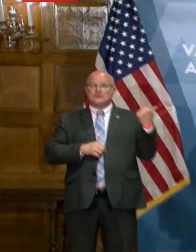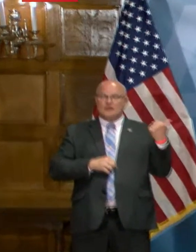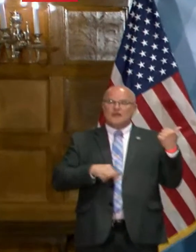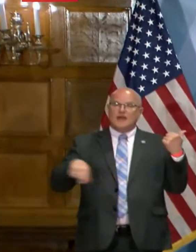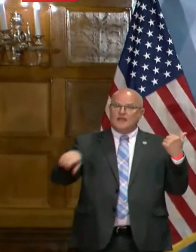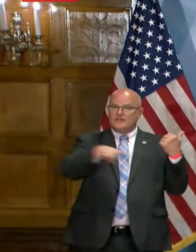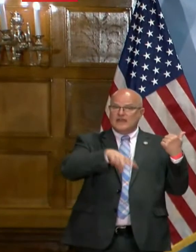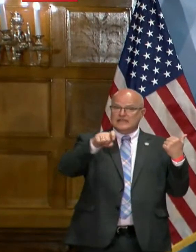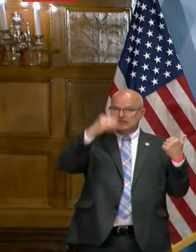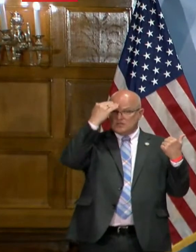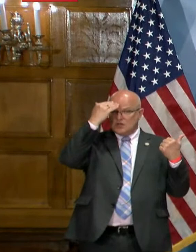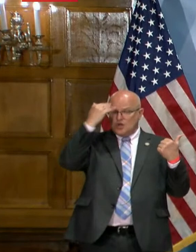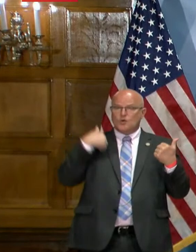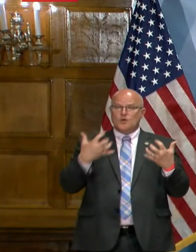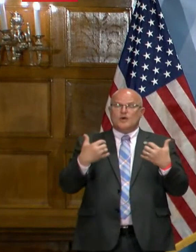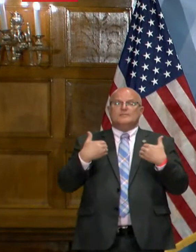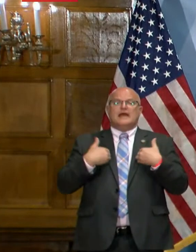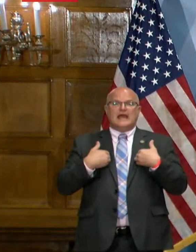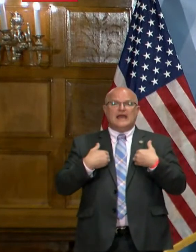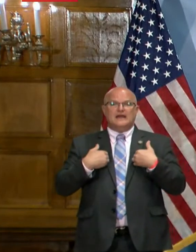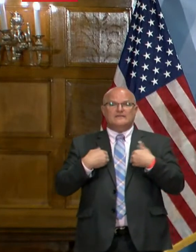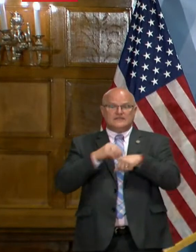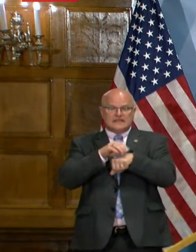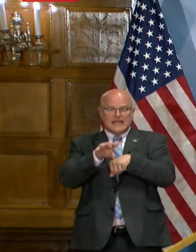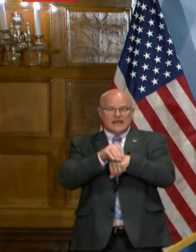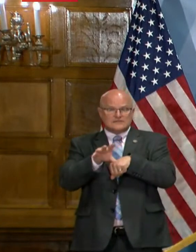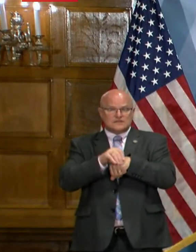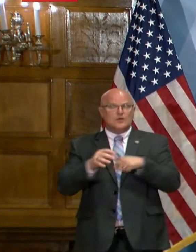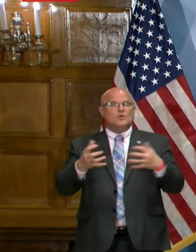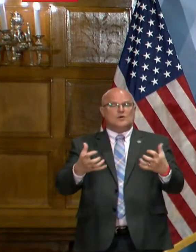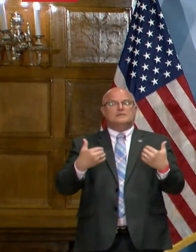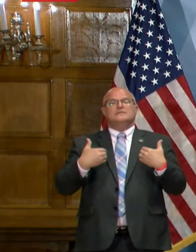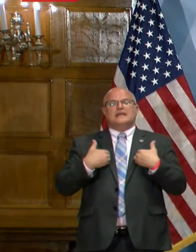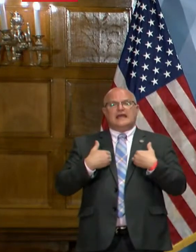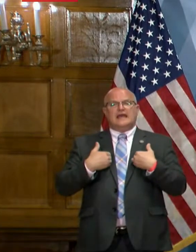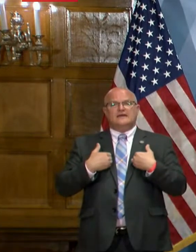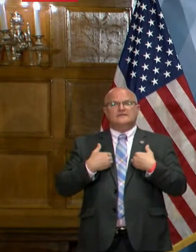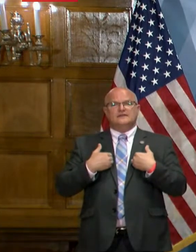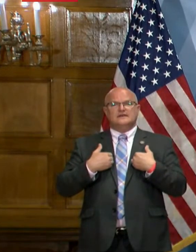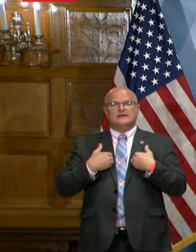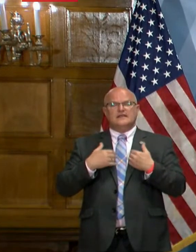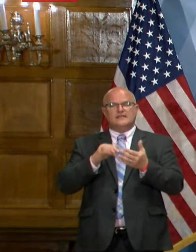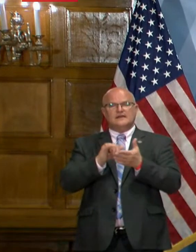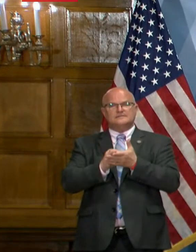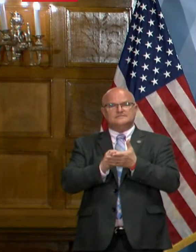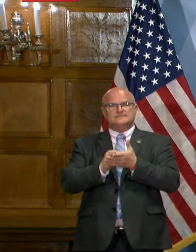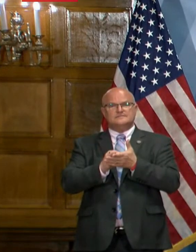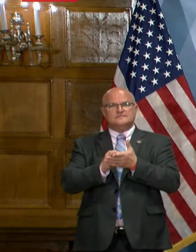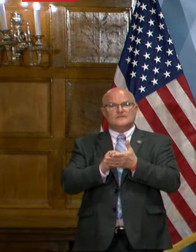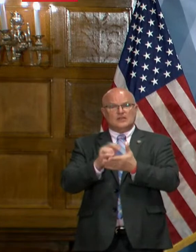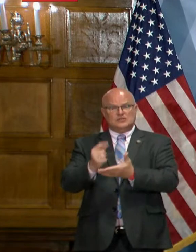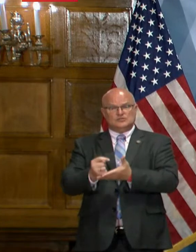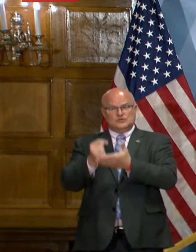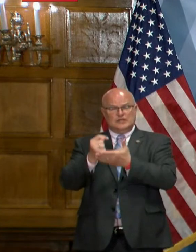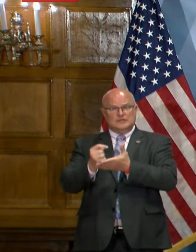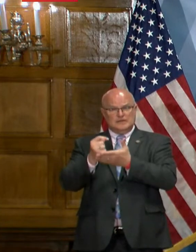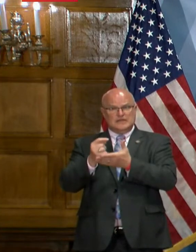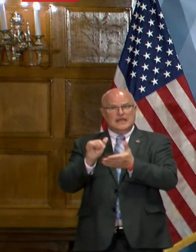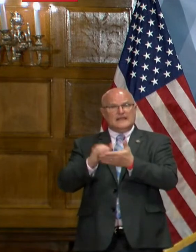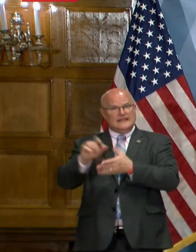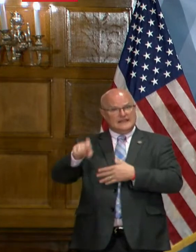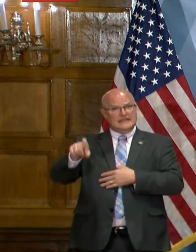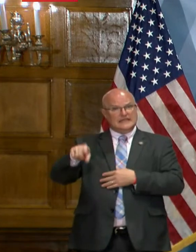know that we want them to have the counseling. We want them to have the treatment that